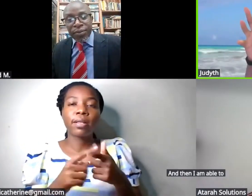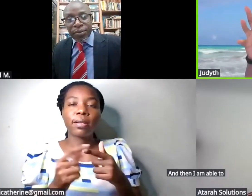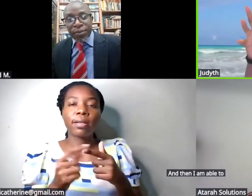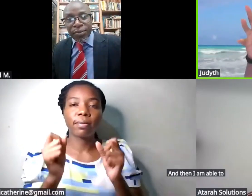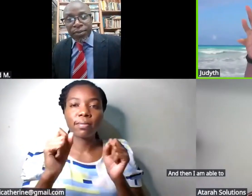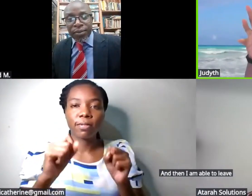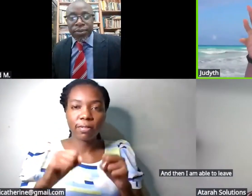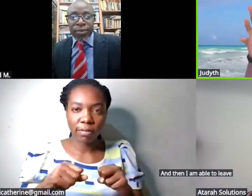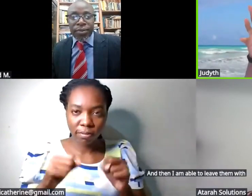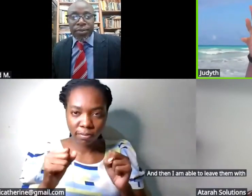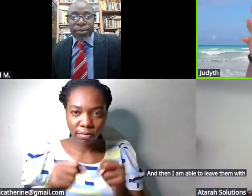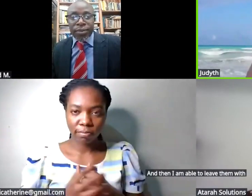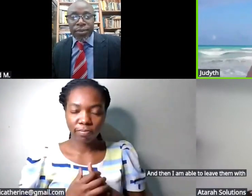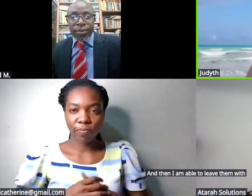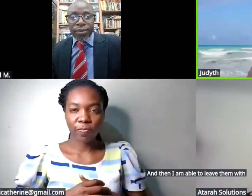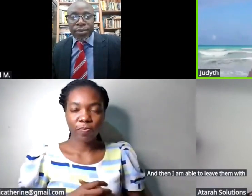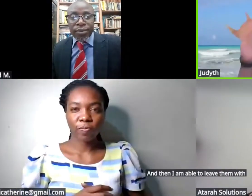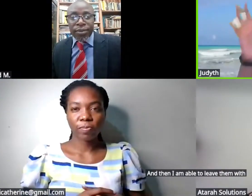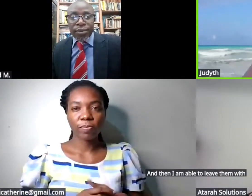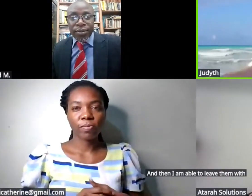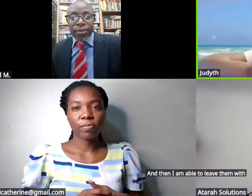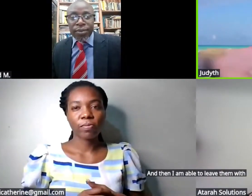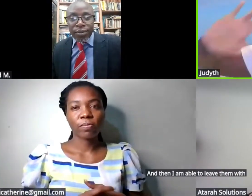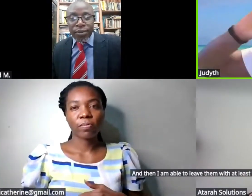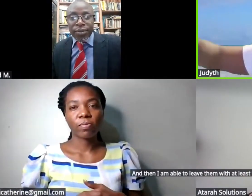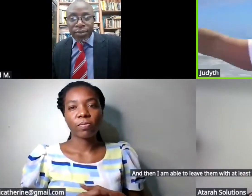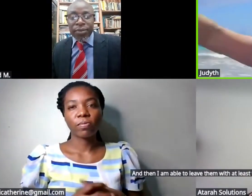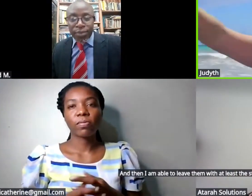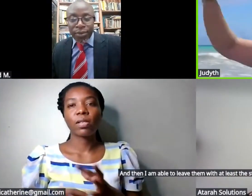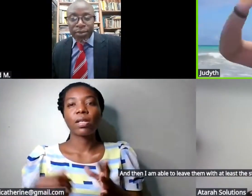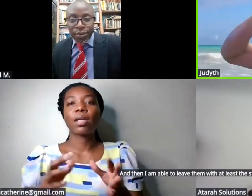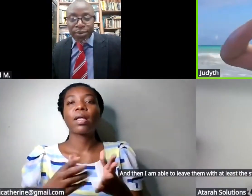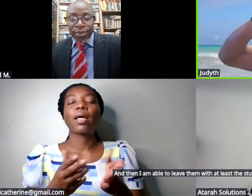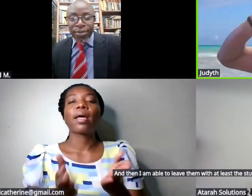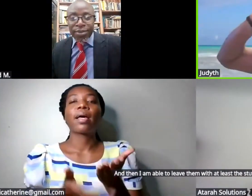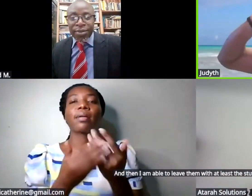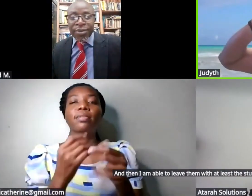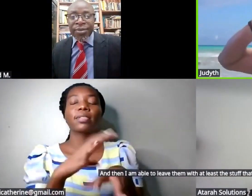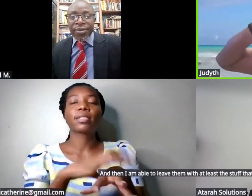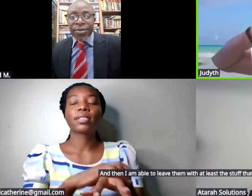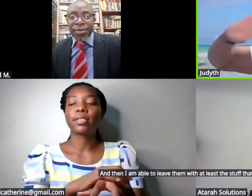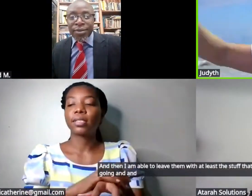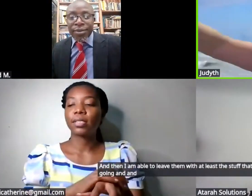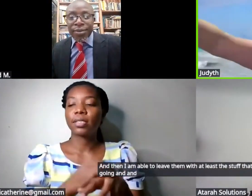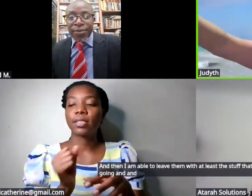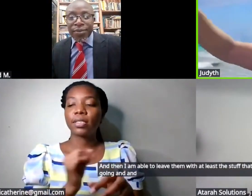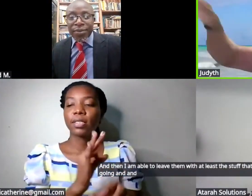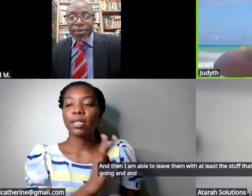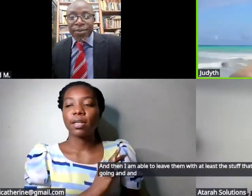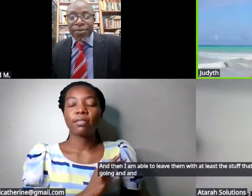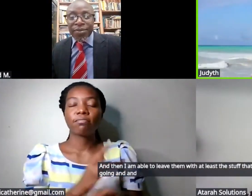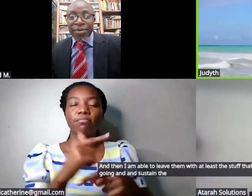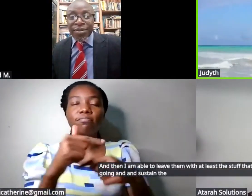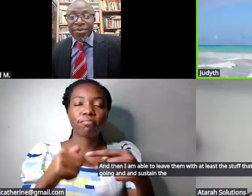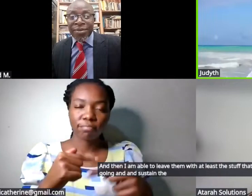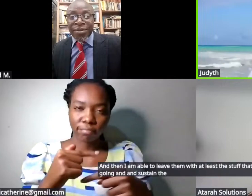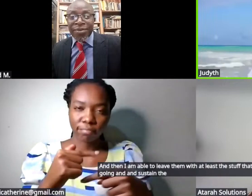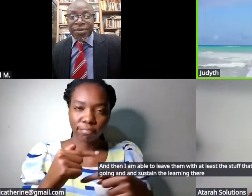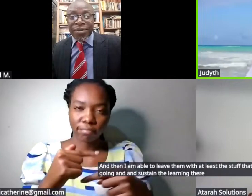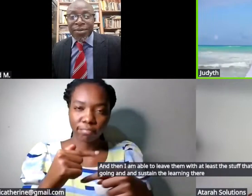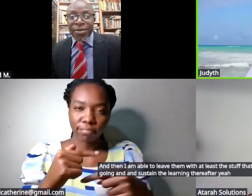with at least the stuff that can keep them going and sustain the learning thereafter.